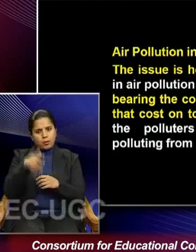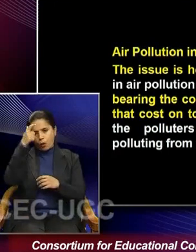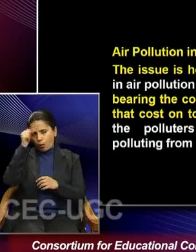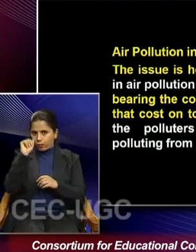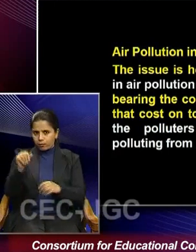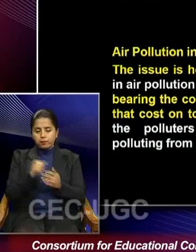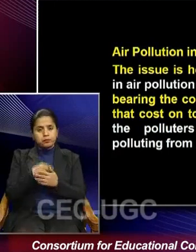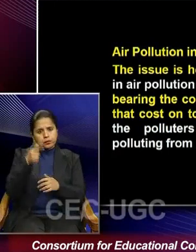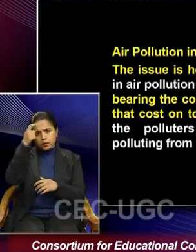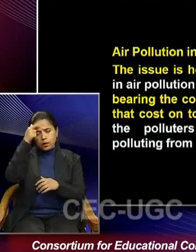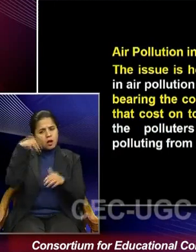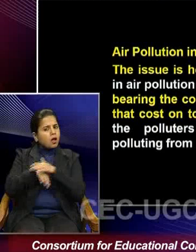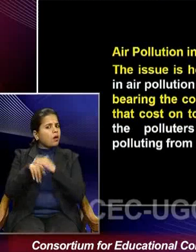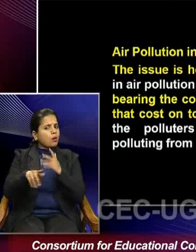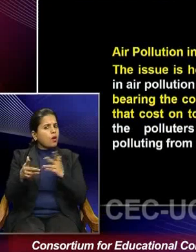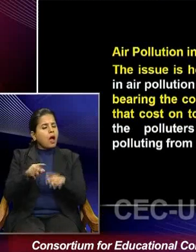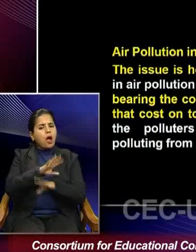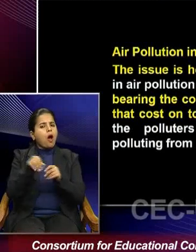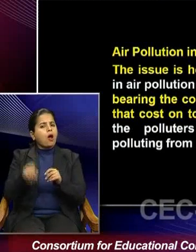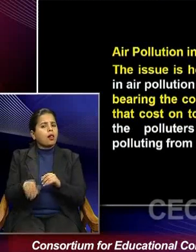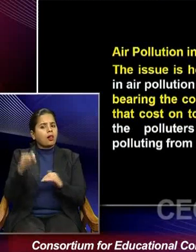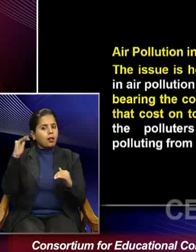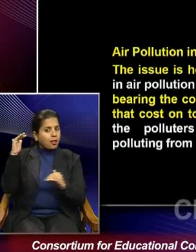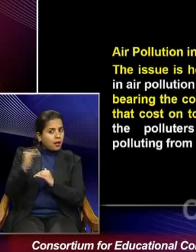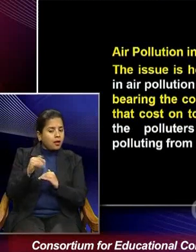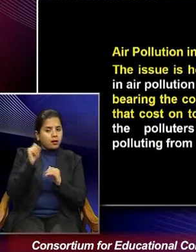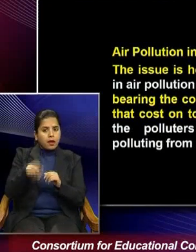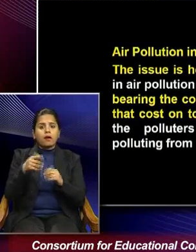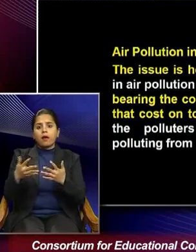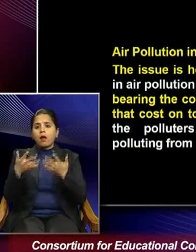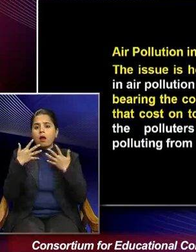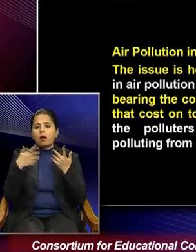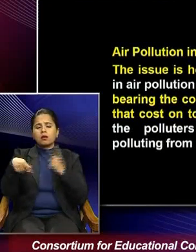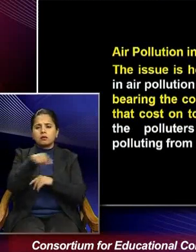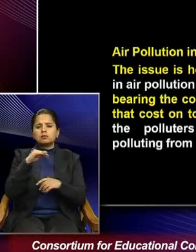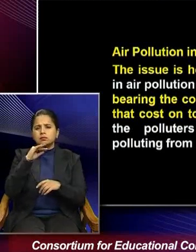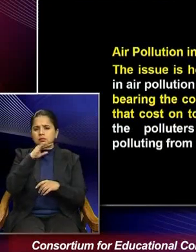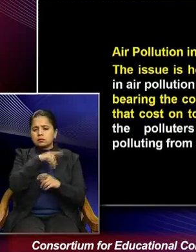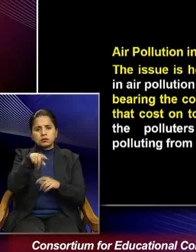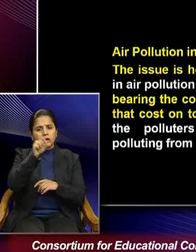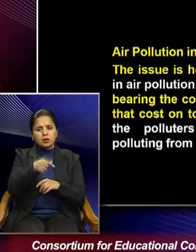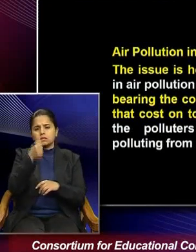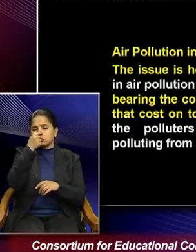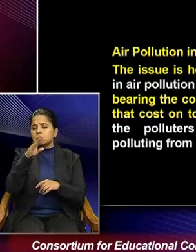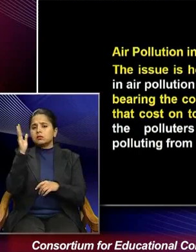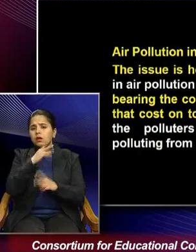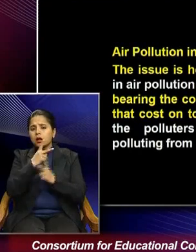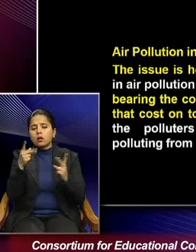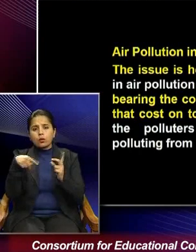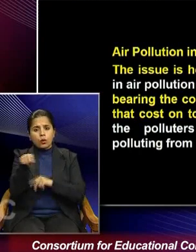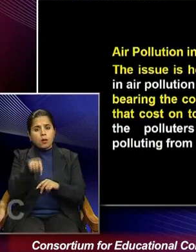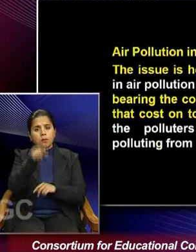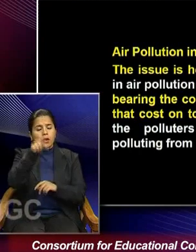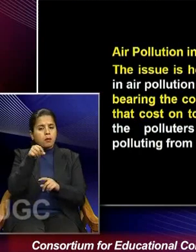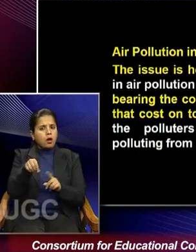The issue is how much of the reduction in the air pollution to be pursued with the